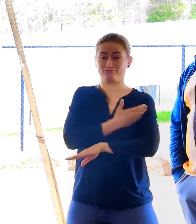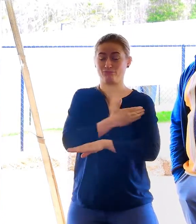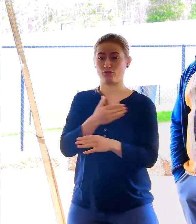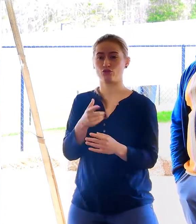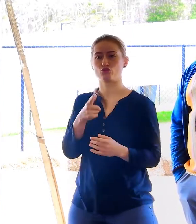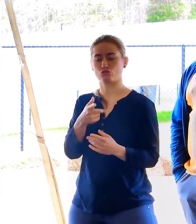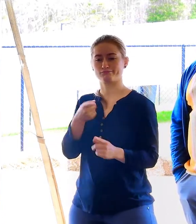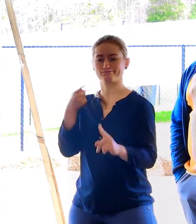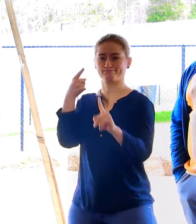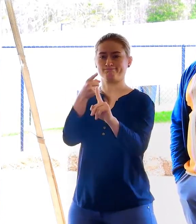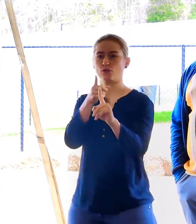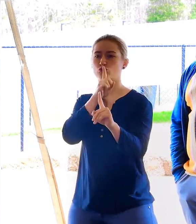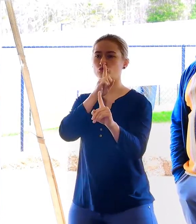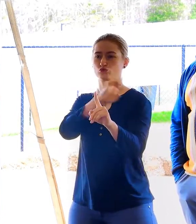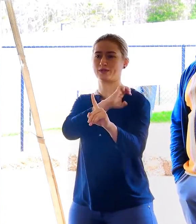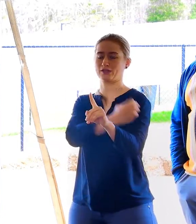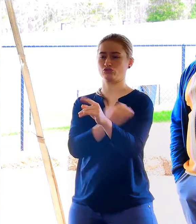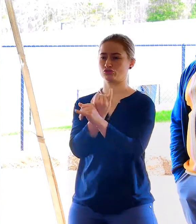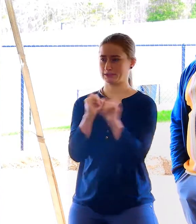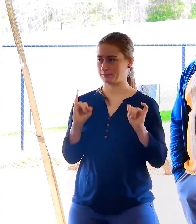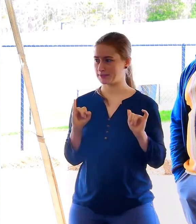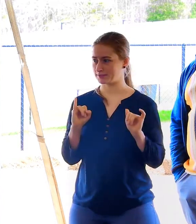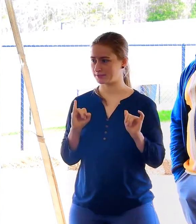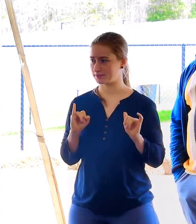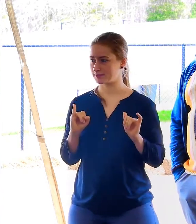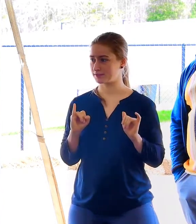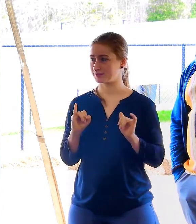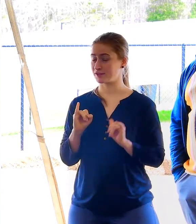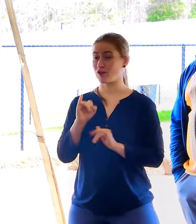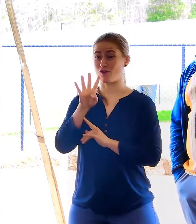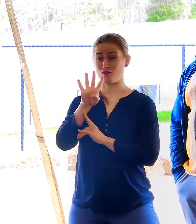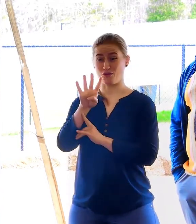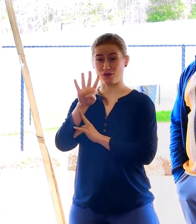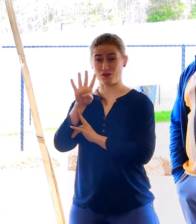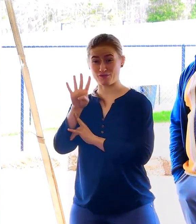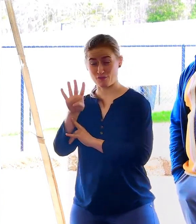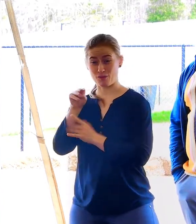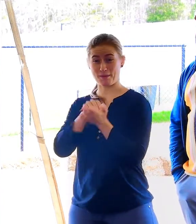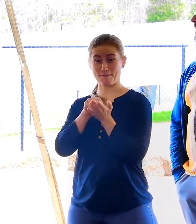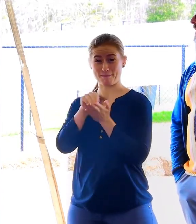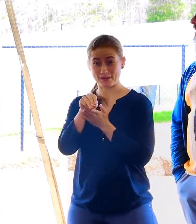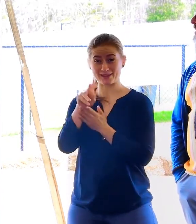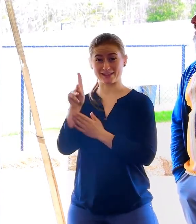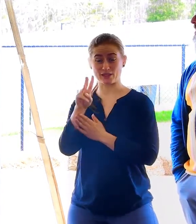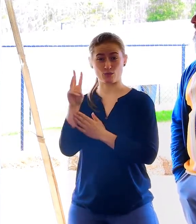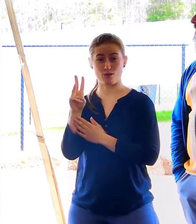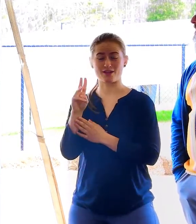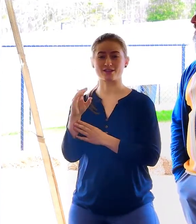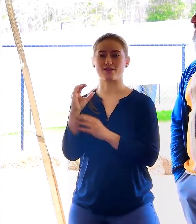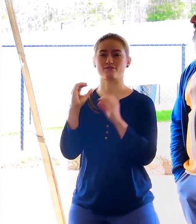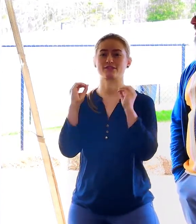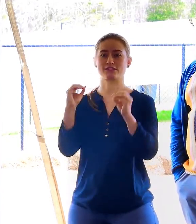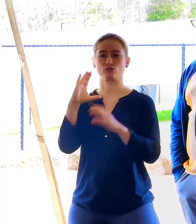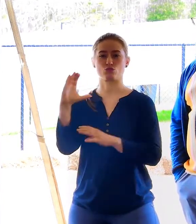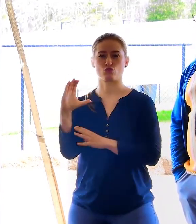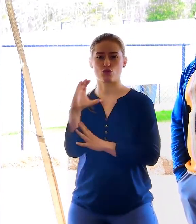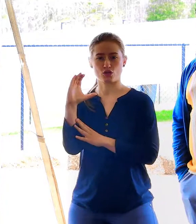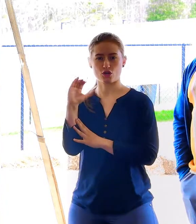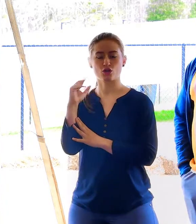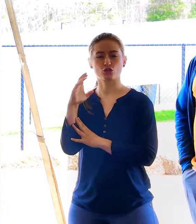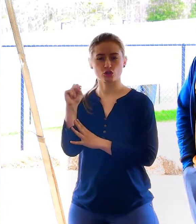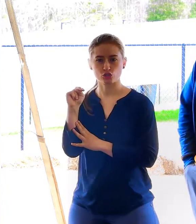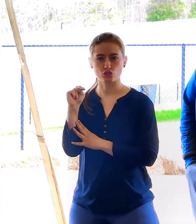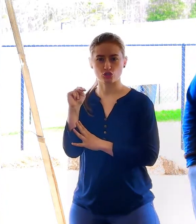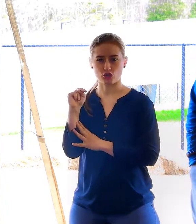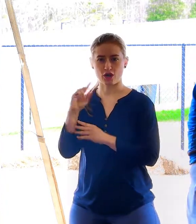that true energy independence. 44 million kilowatt hours of carbon-free power is the equivalent of